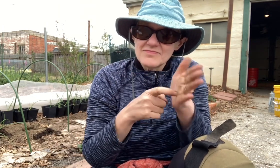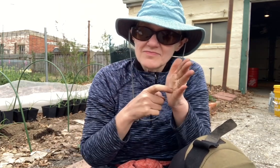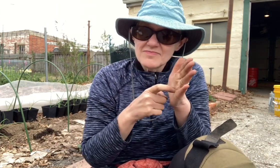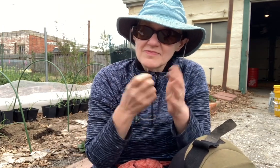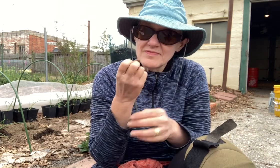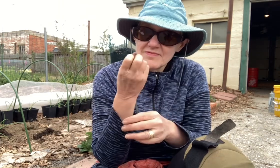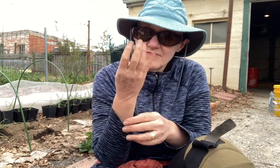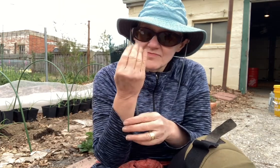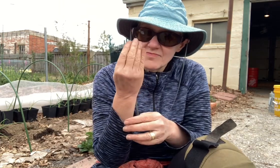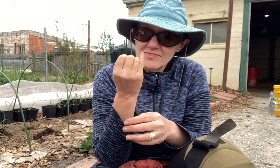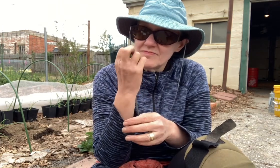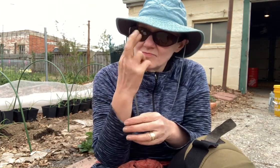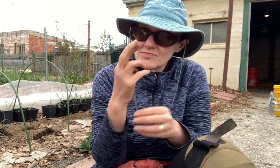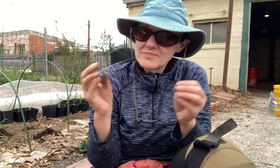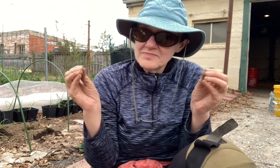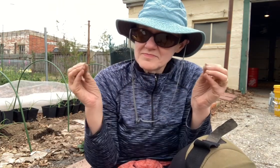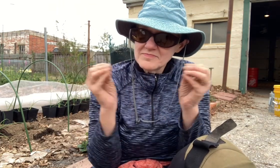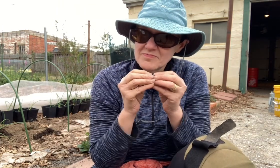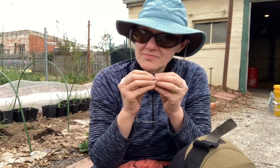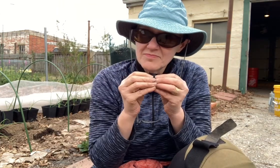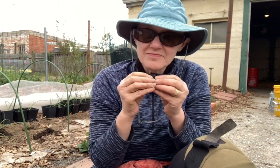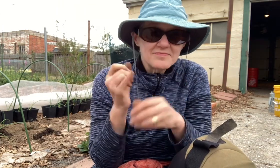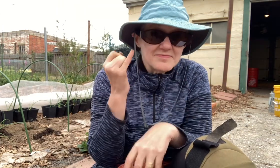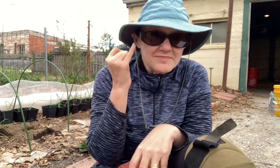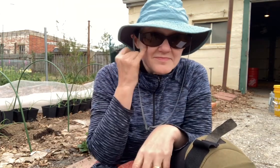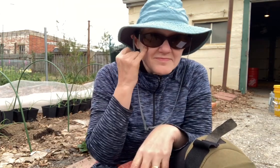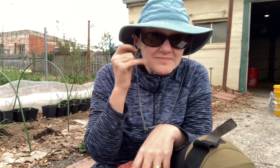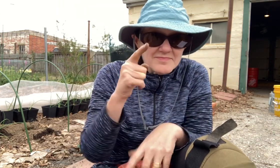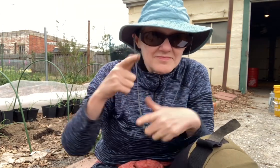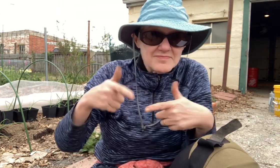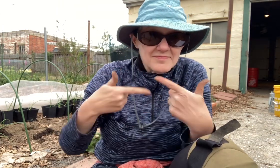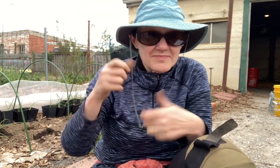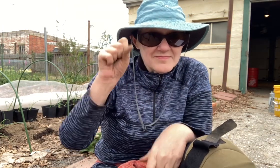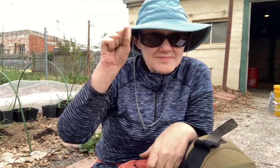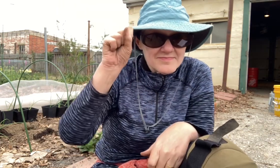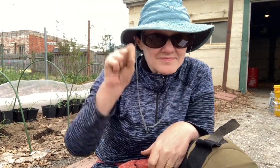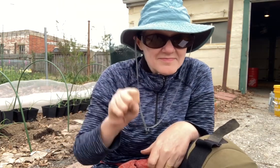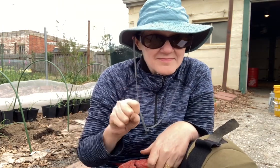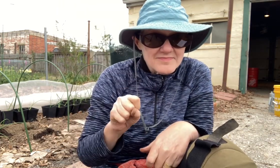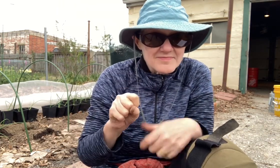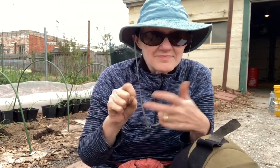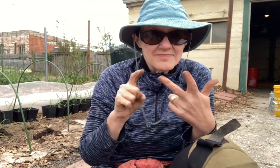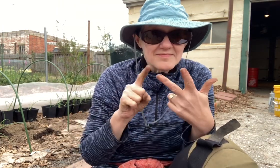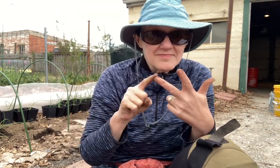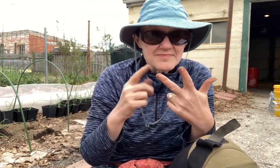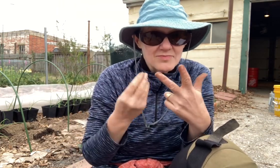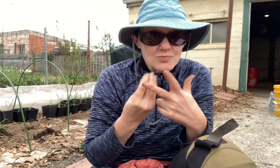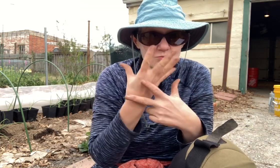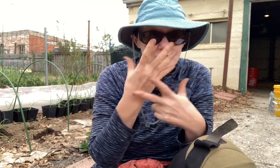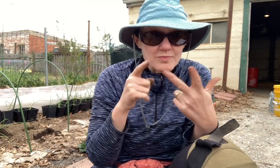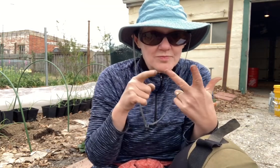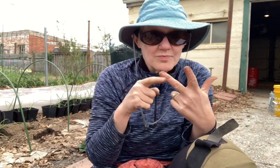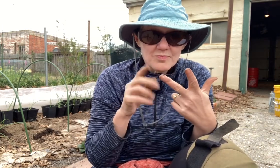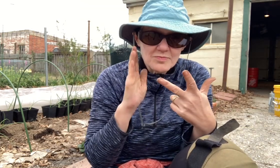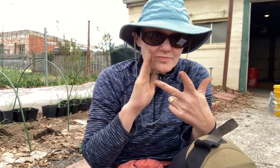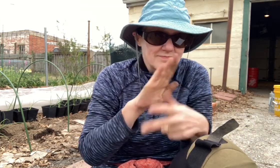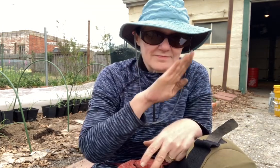And the long day require 14 or more hours of daylight to bulb. So if you live in the South and you're growing long day